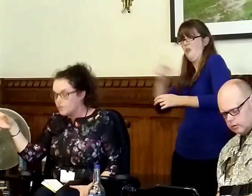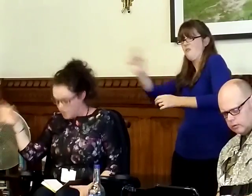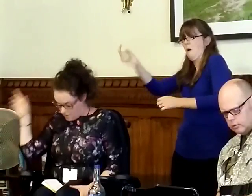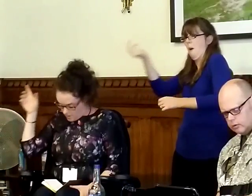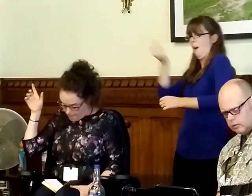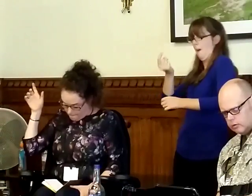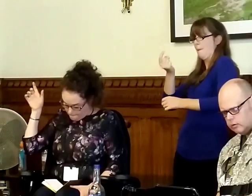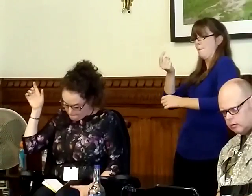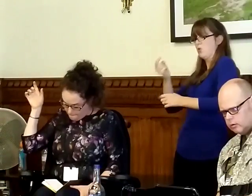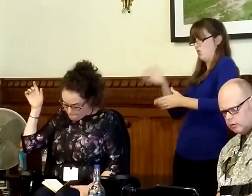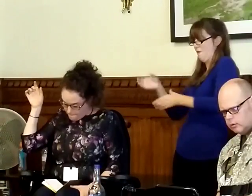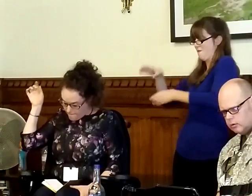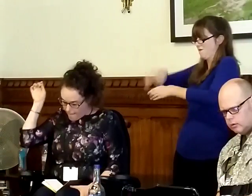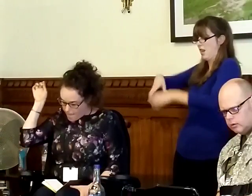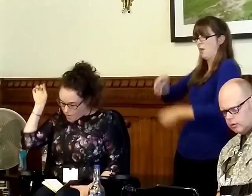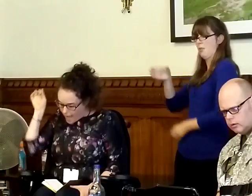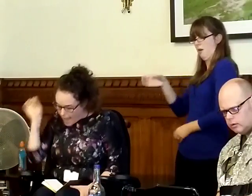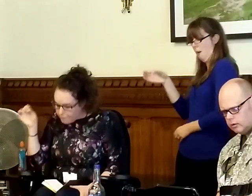cups.